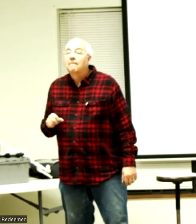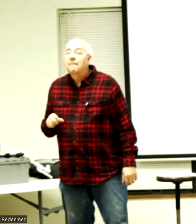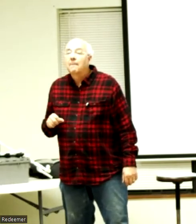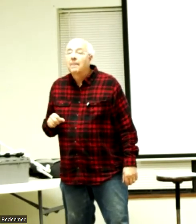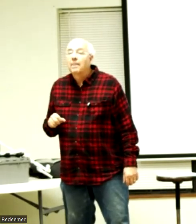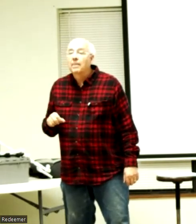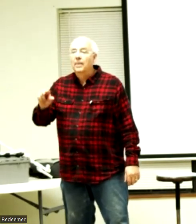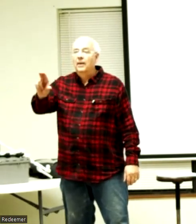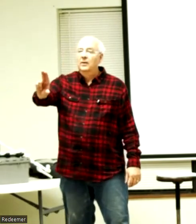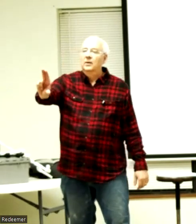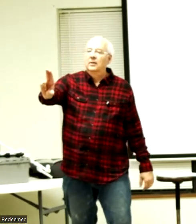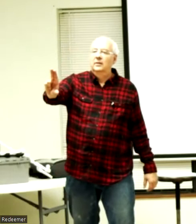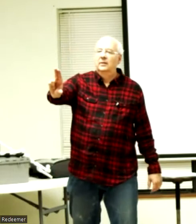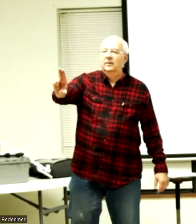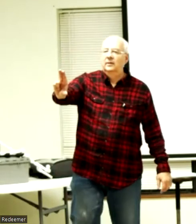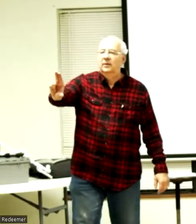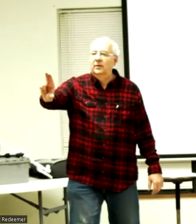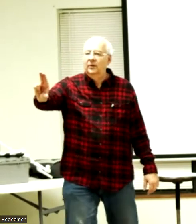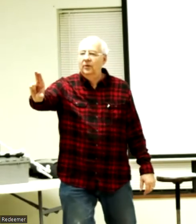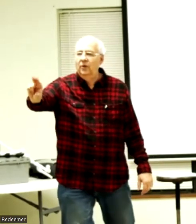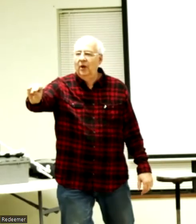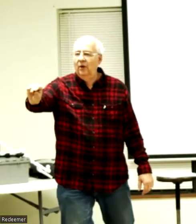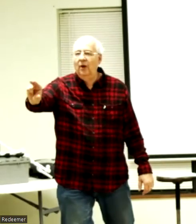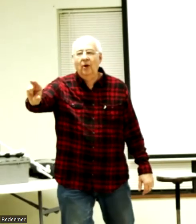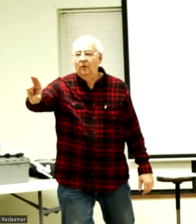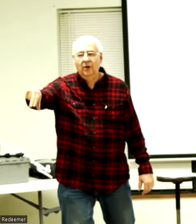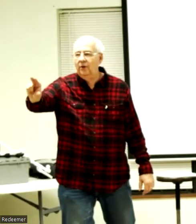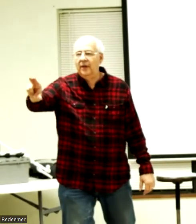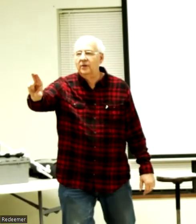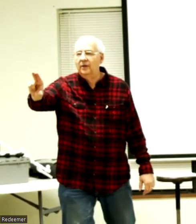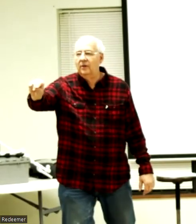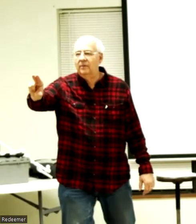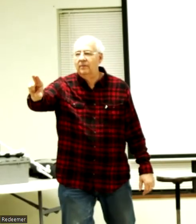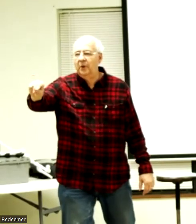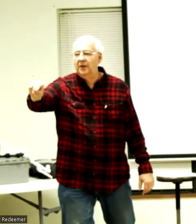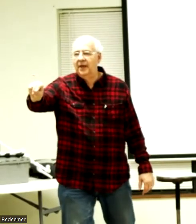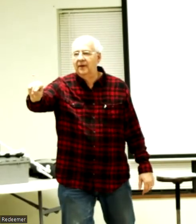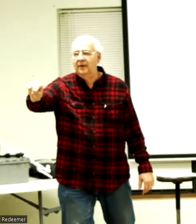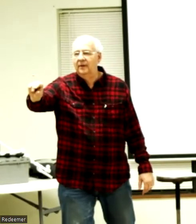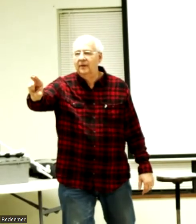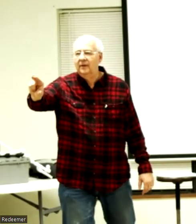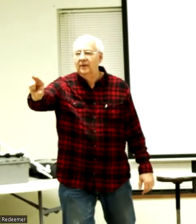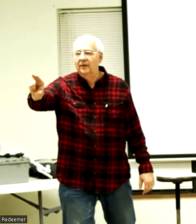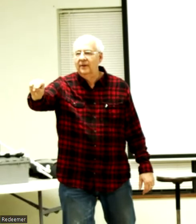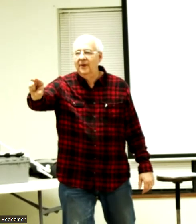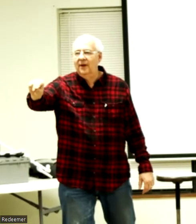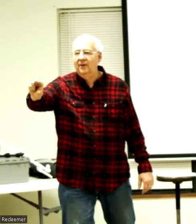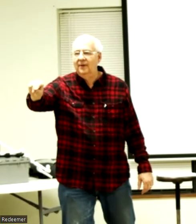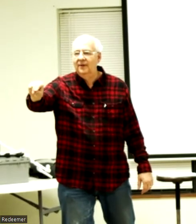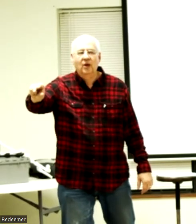the Why and nod. No, no, no, you don't do this. The You nod with an put it S. together. No, No. show